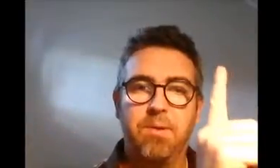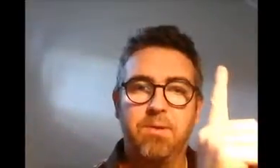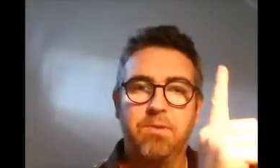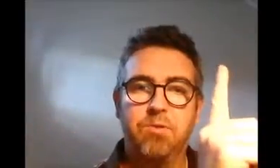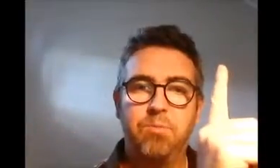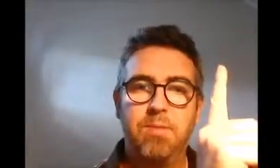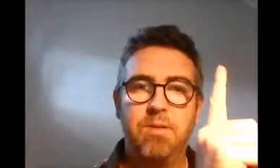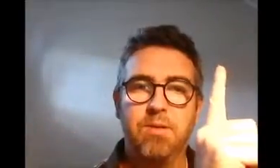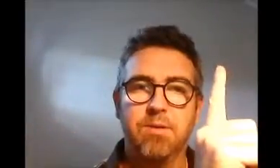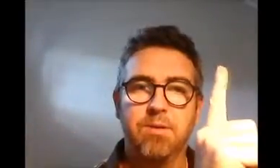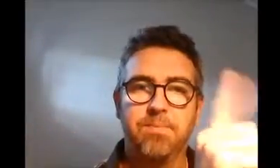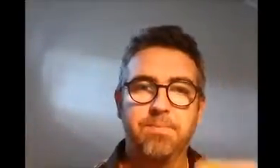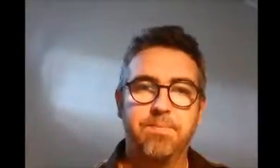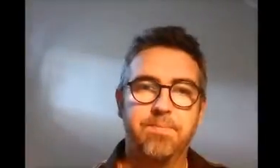appeared to be here.